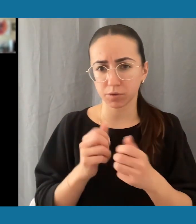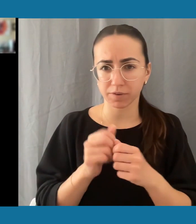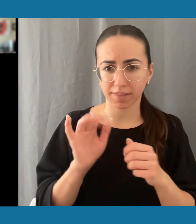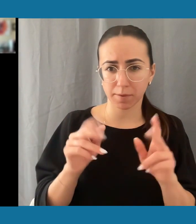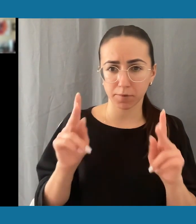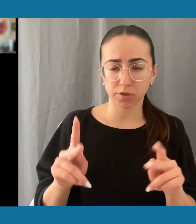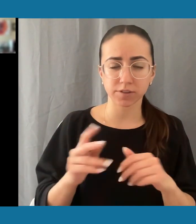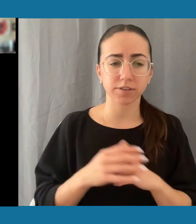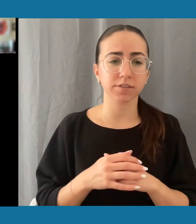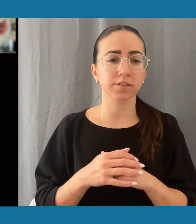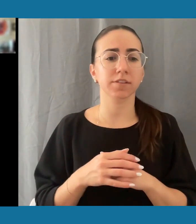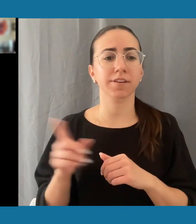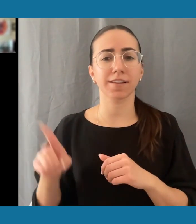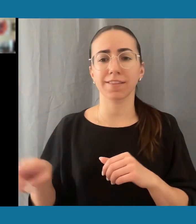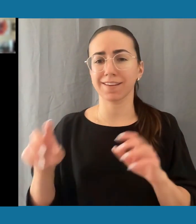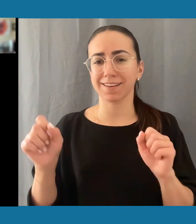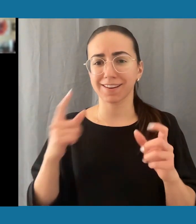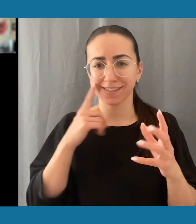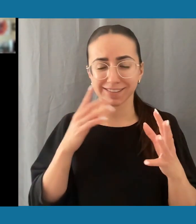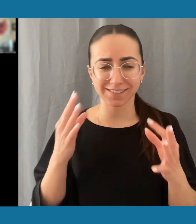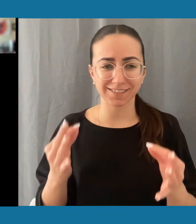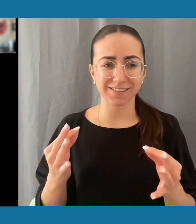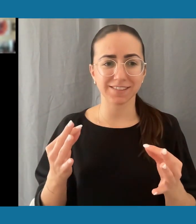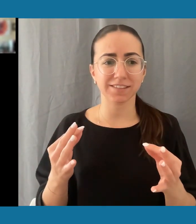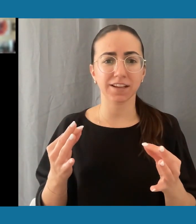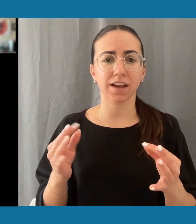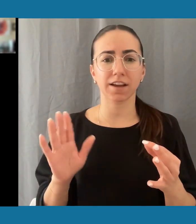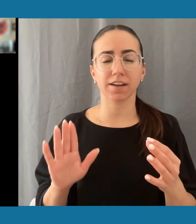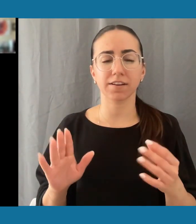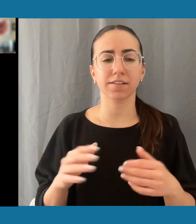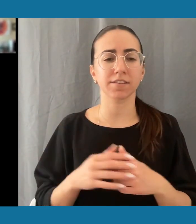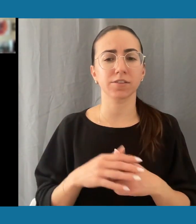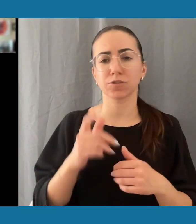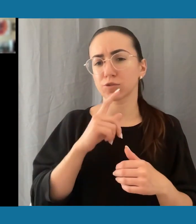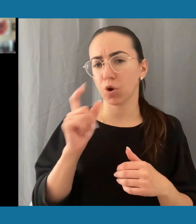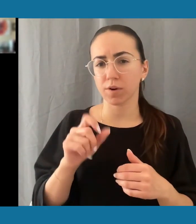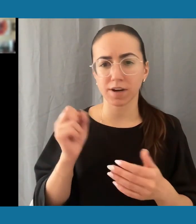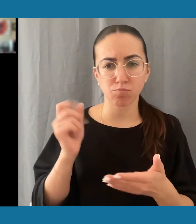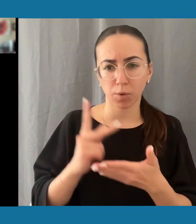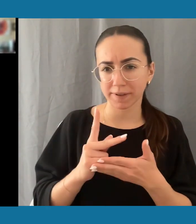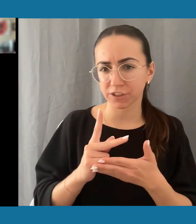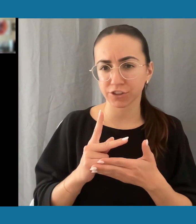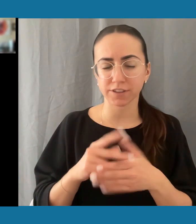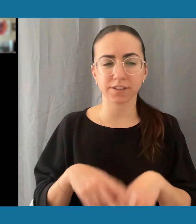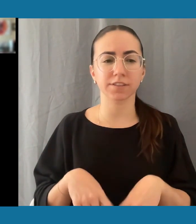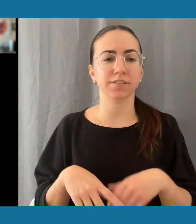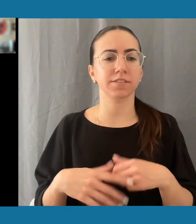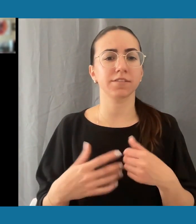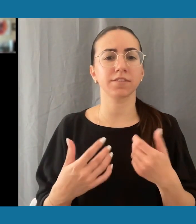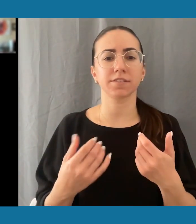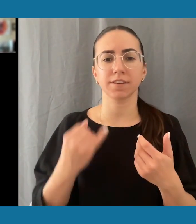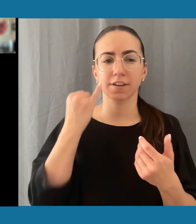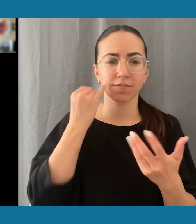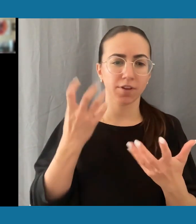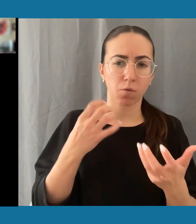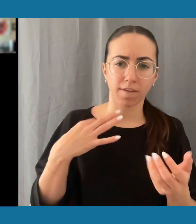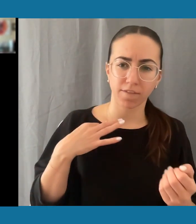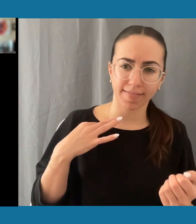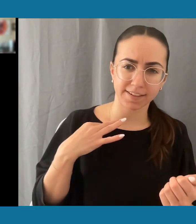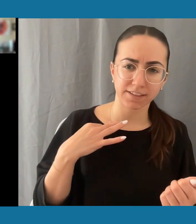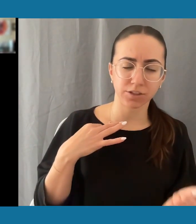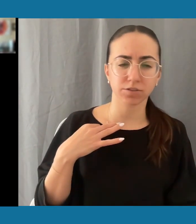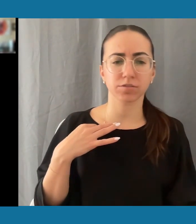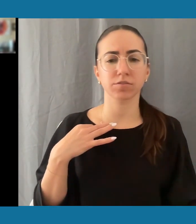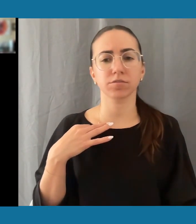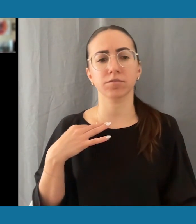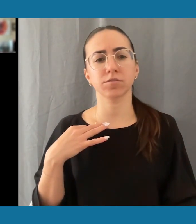employment decisions. They don't need permission from anyone if they want to volunteer or if they want to be employed.